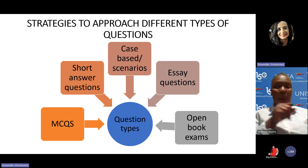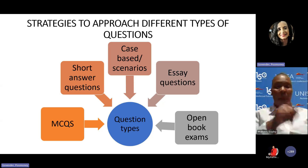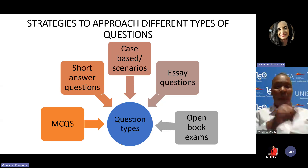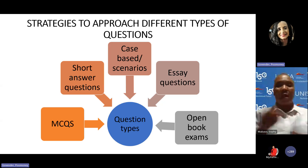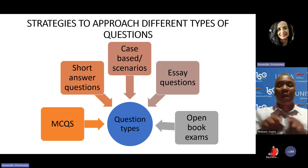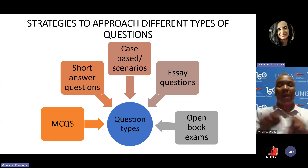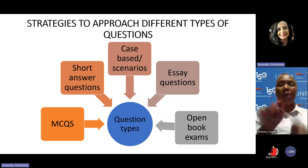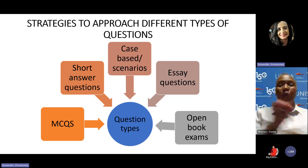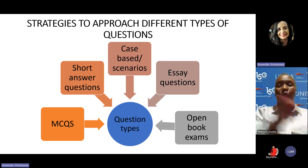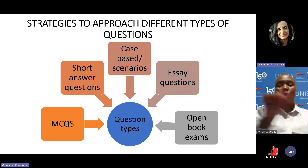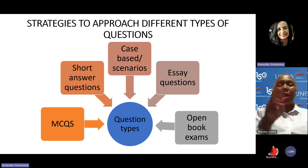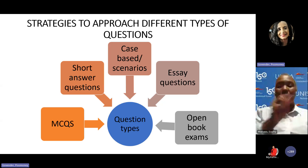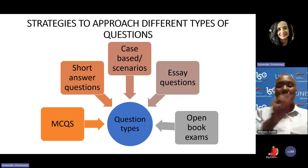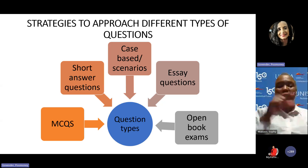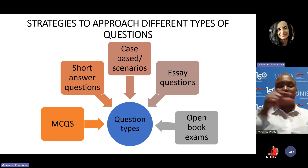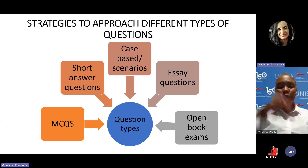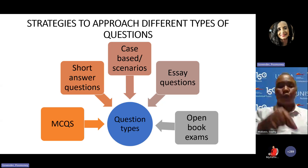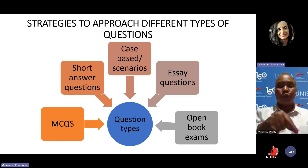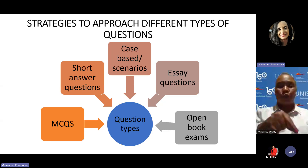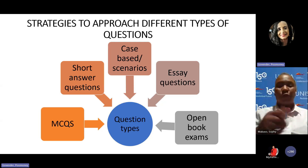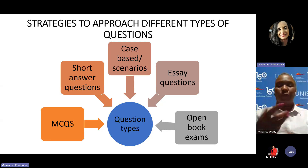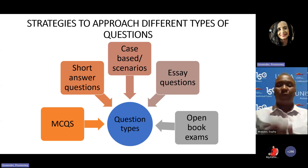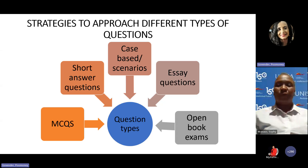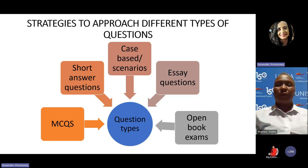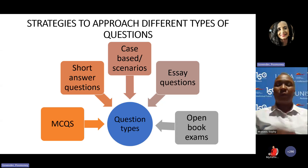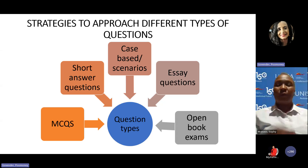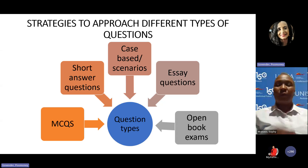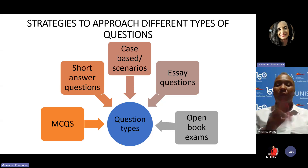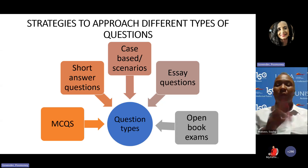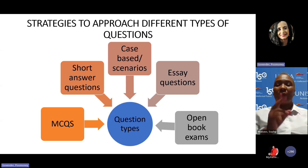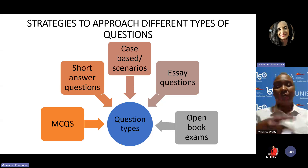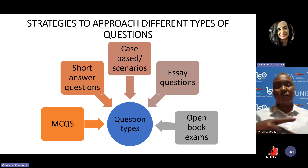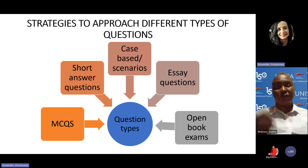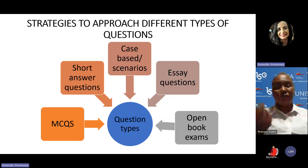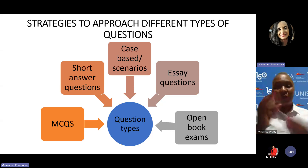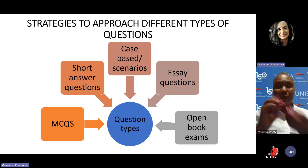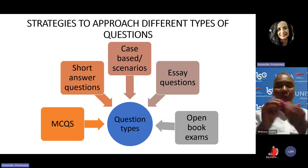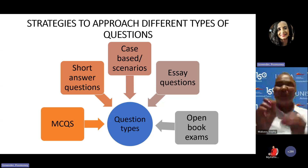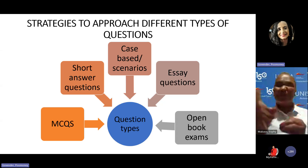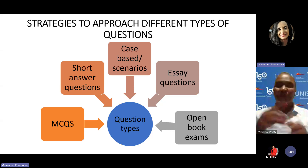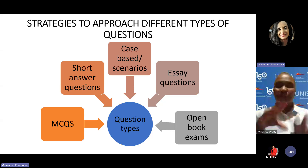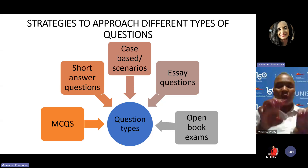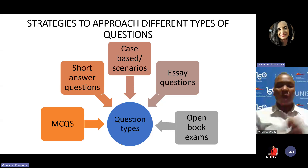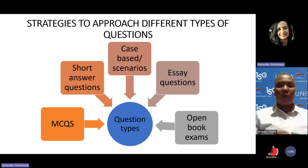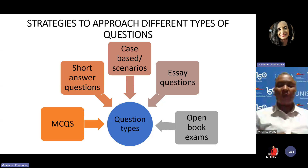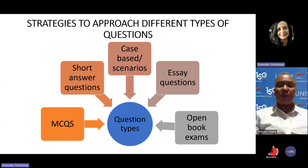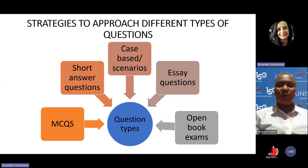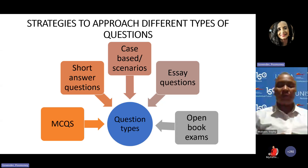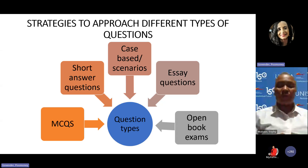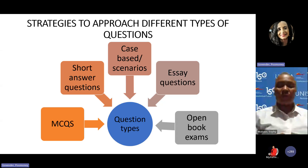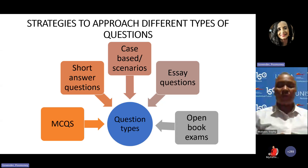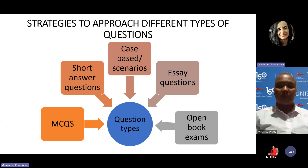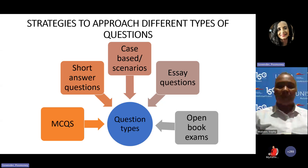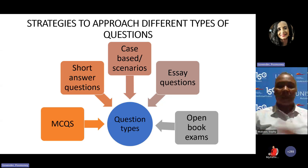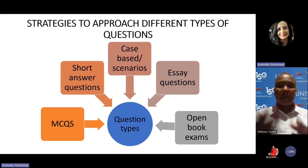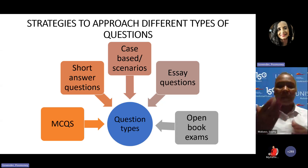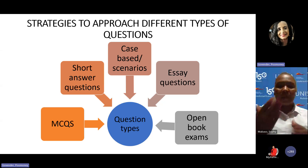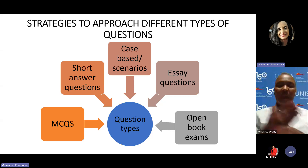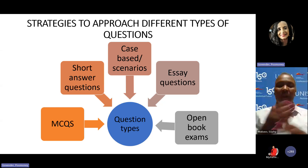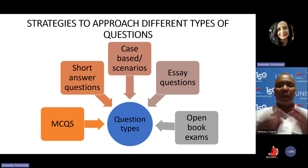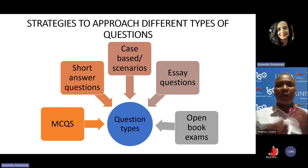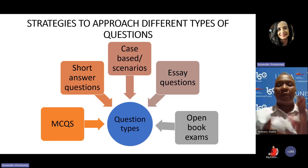your MCQs, your randomized MCQs. Then the other format of your exams is the file upload or